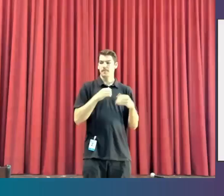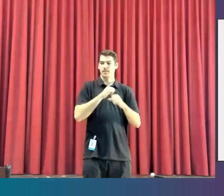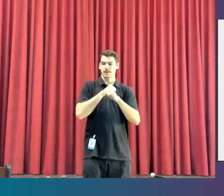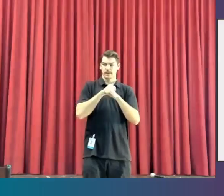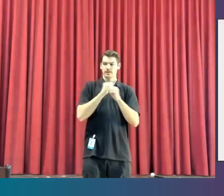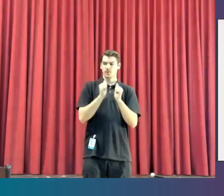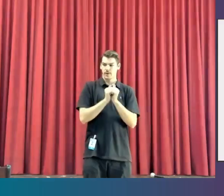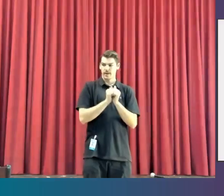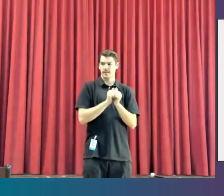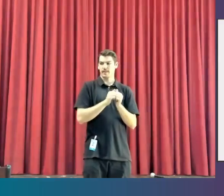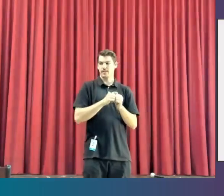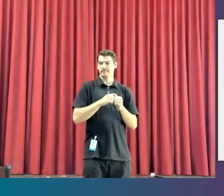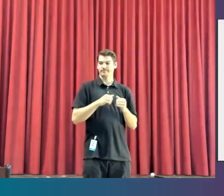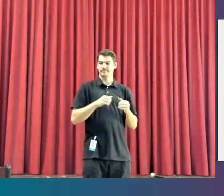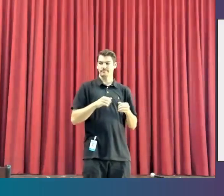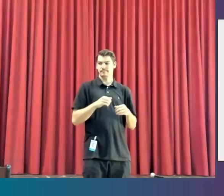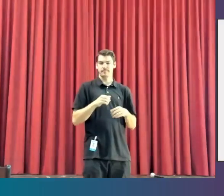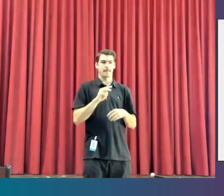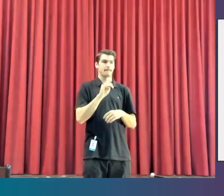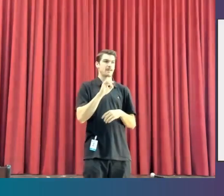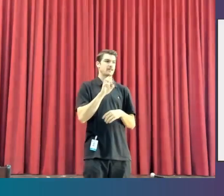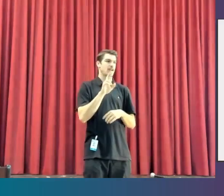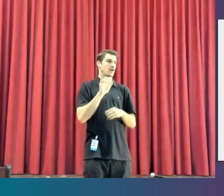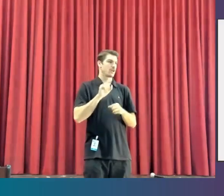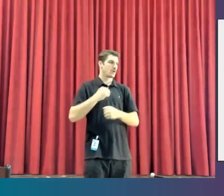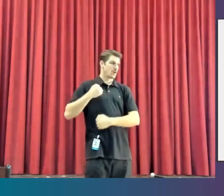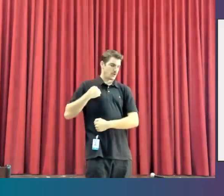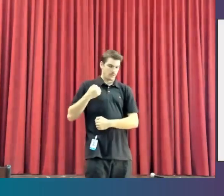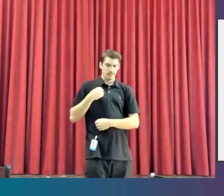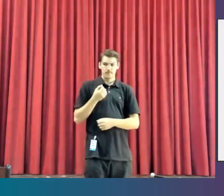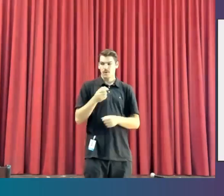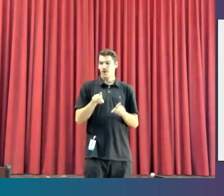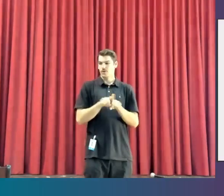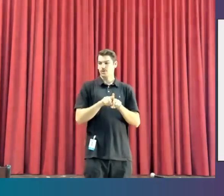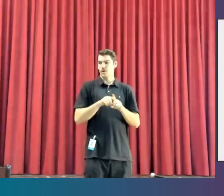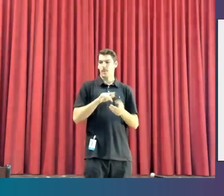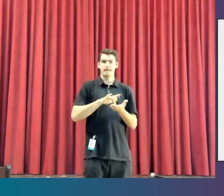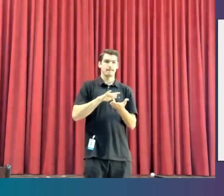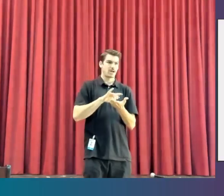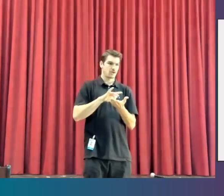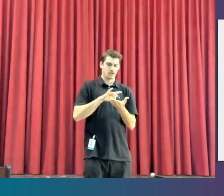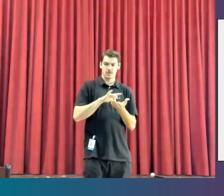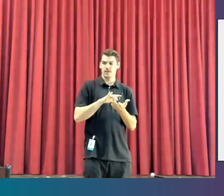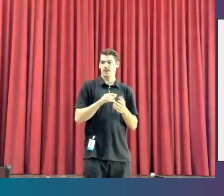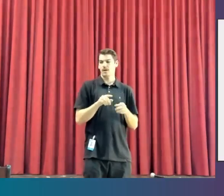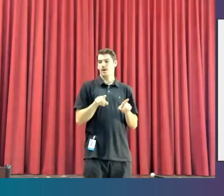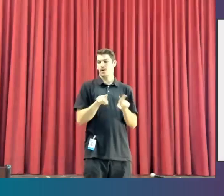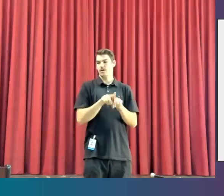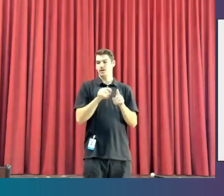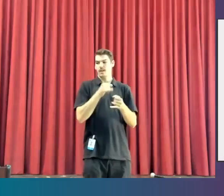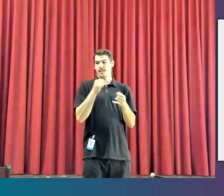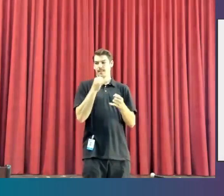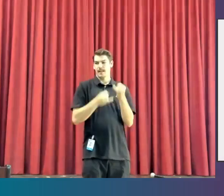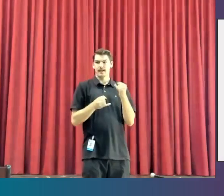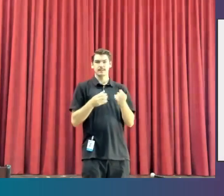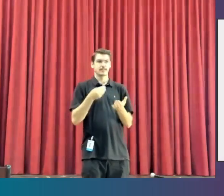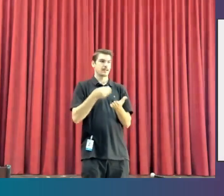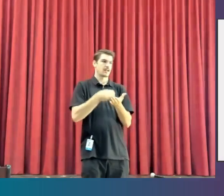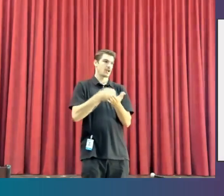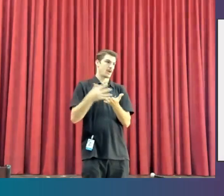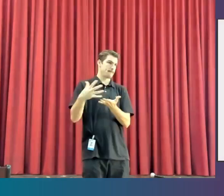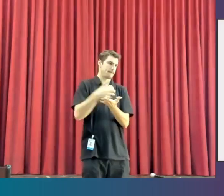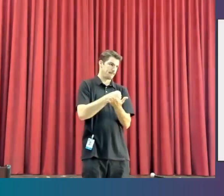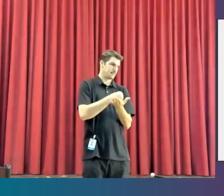and veteran status, our medical condition, and lastly, our source of income.